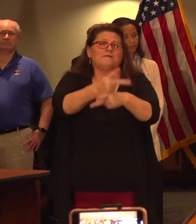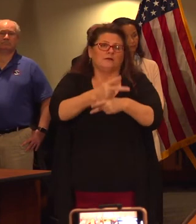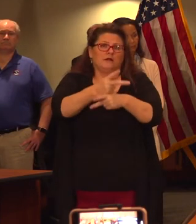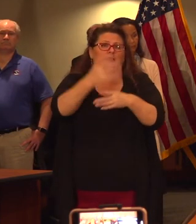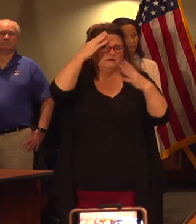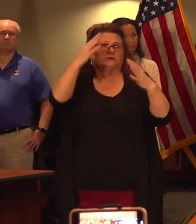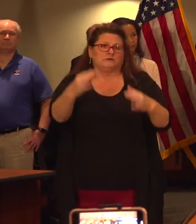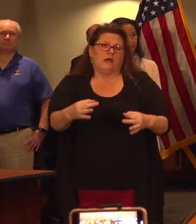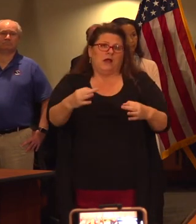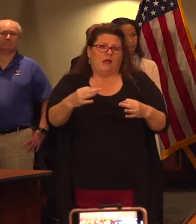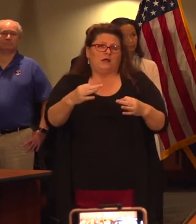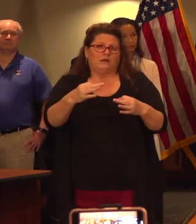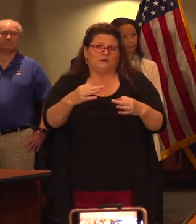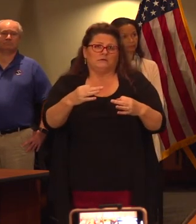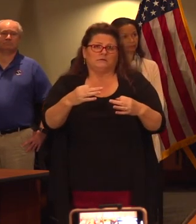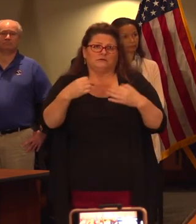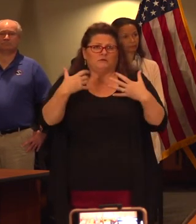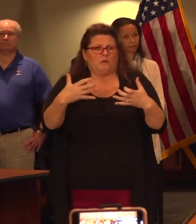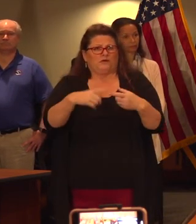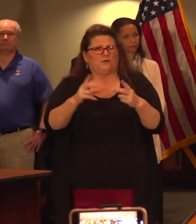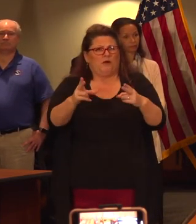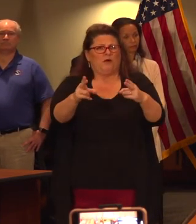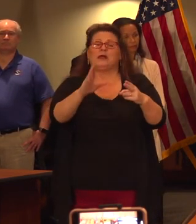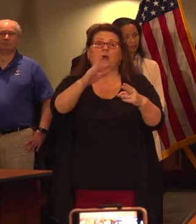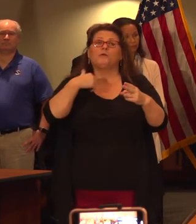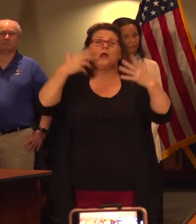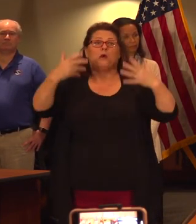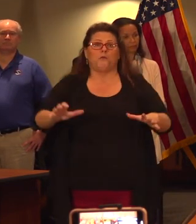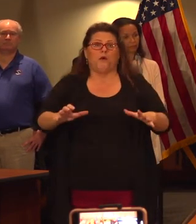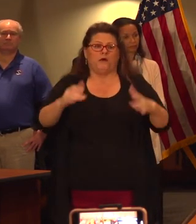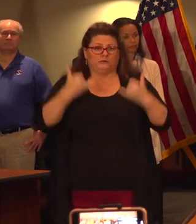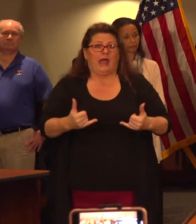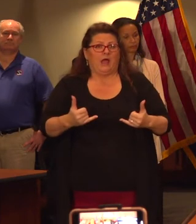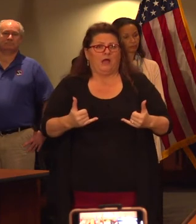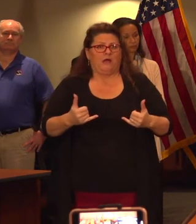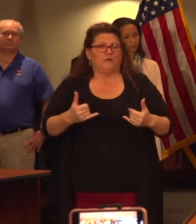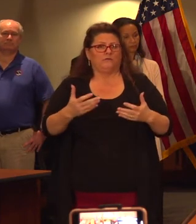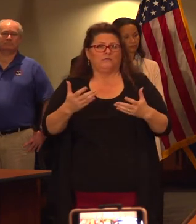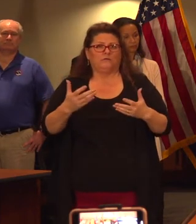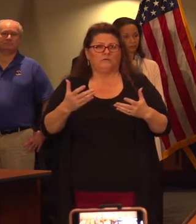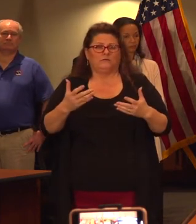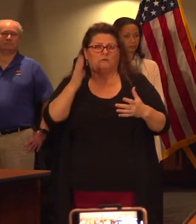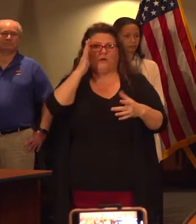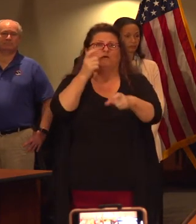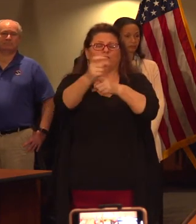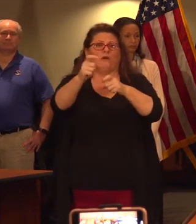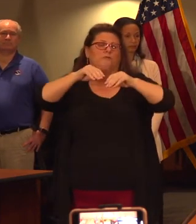so immediately, to do so too quickly would be reckless, and it would be, if we